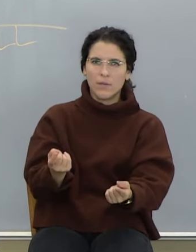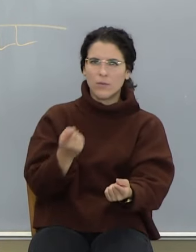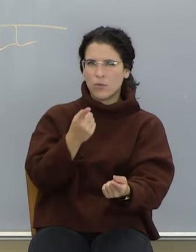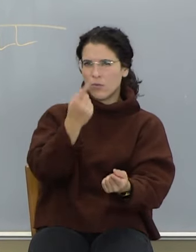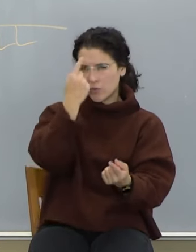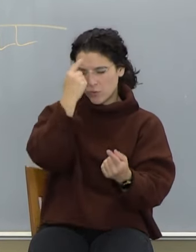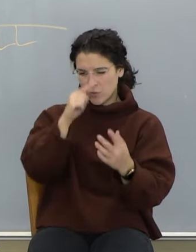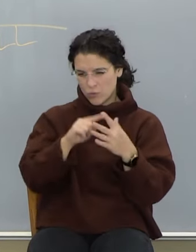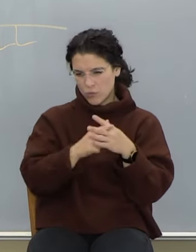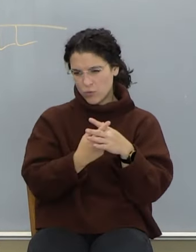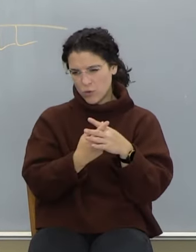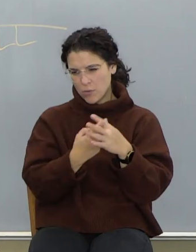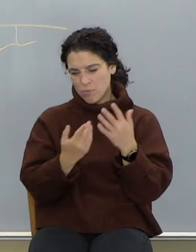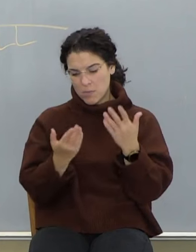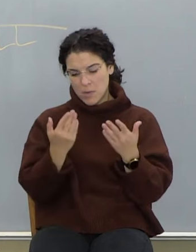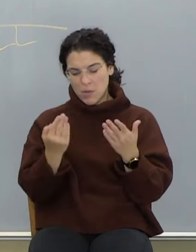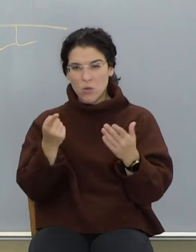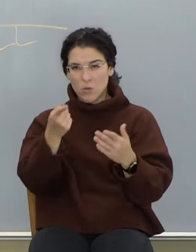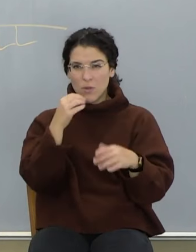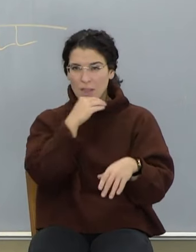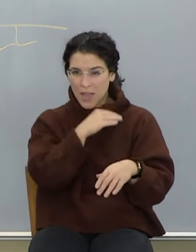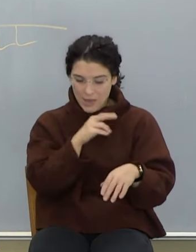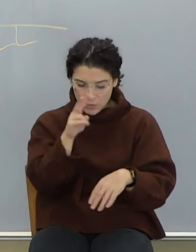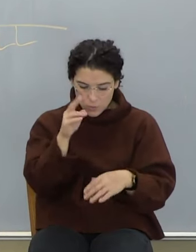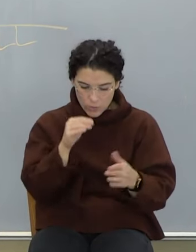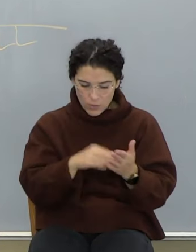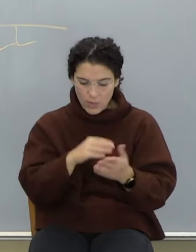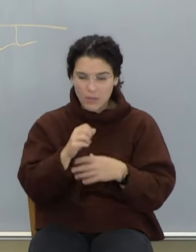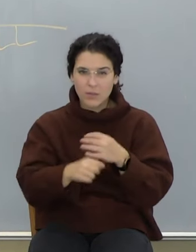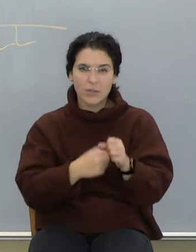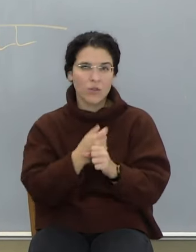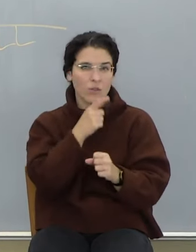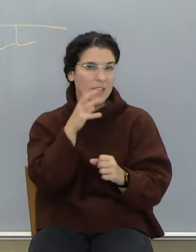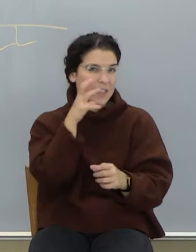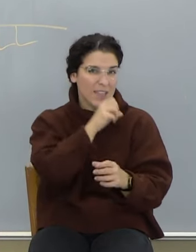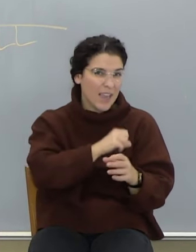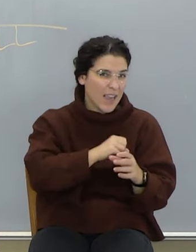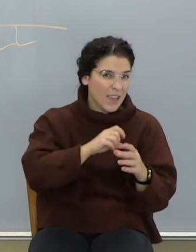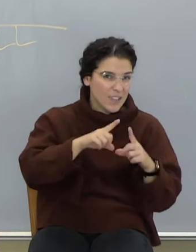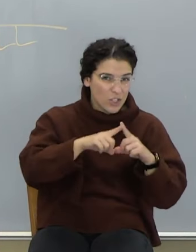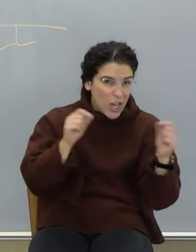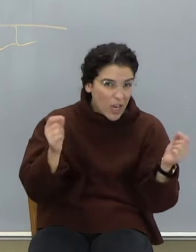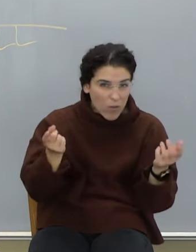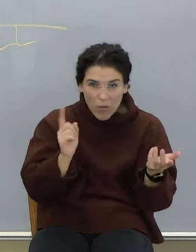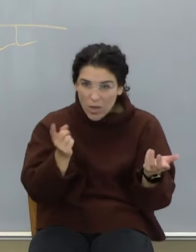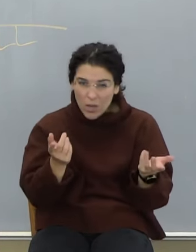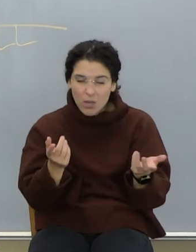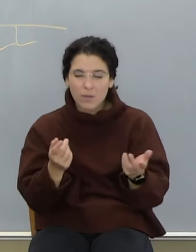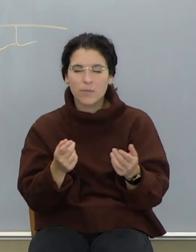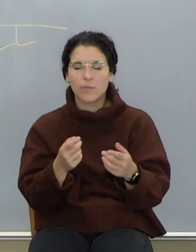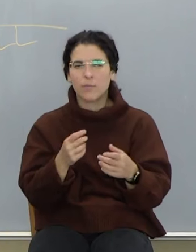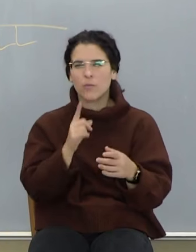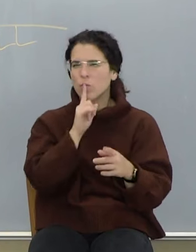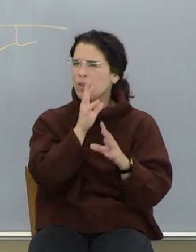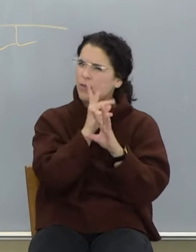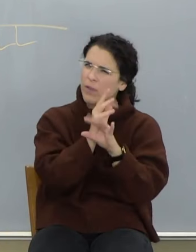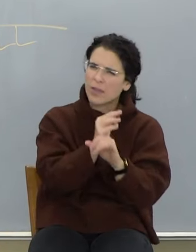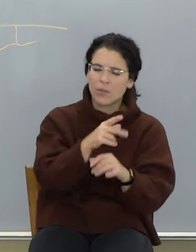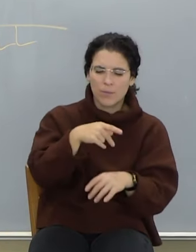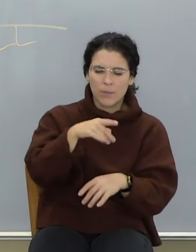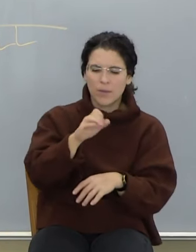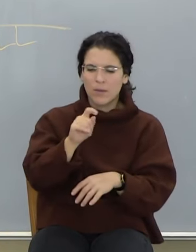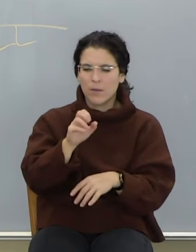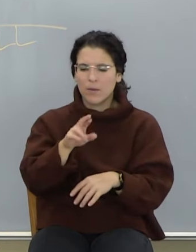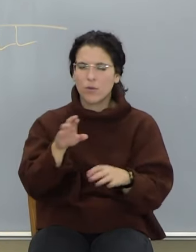don't you start, maybe you lied after 2,000 years, you still didn't cash the check. So this is just fascinating what Peter's doing. Peter's saying, you